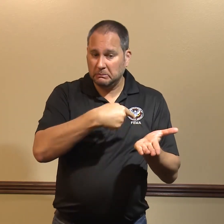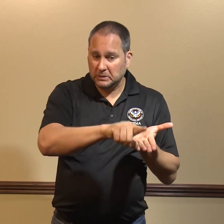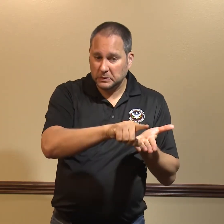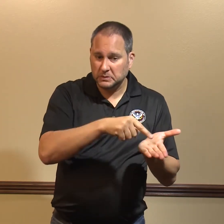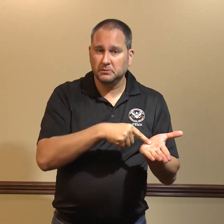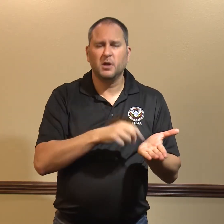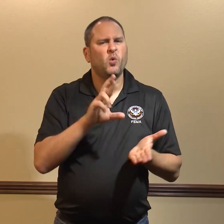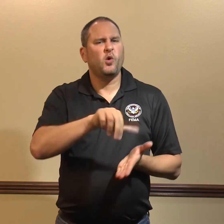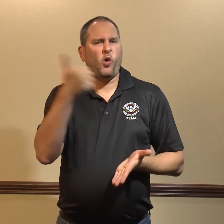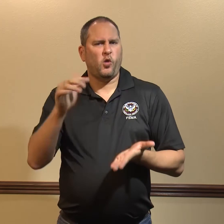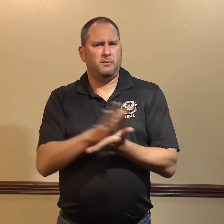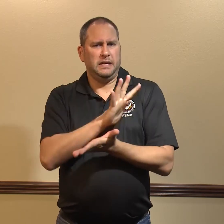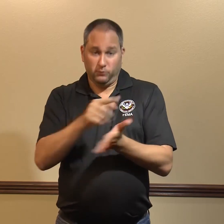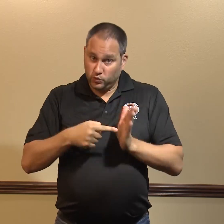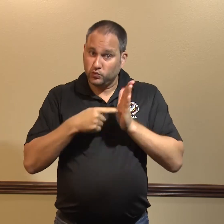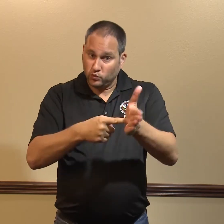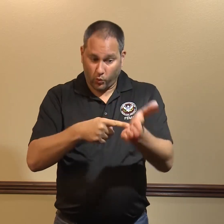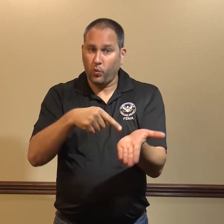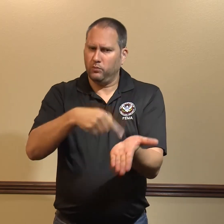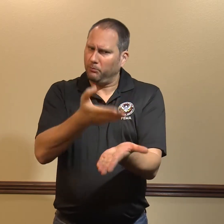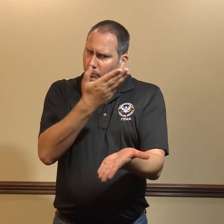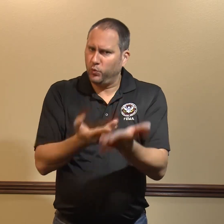primary residence at the time of the disaster.